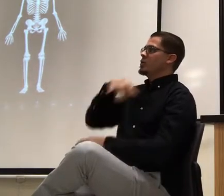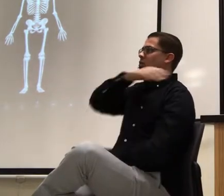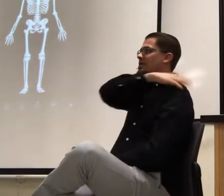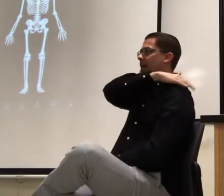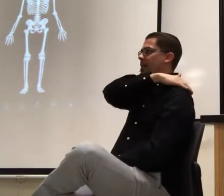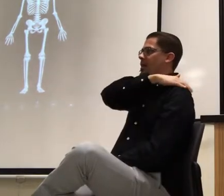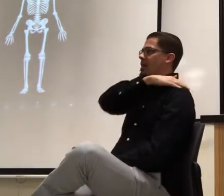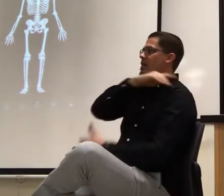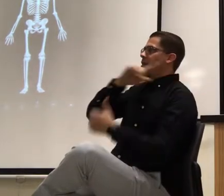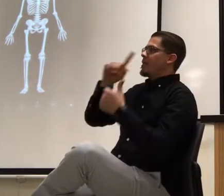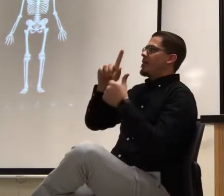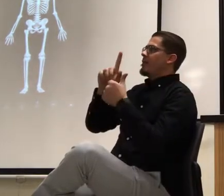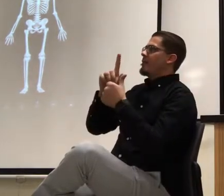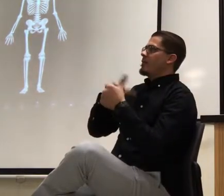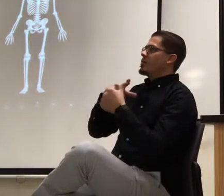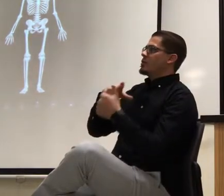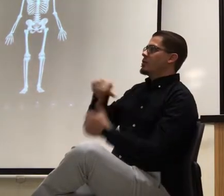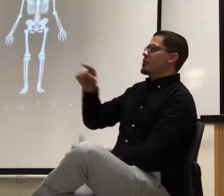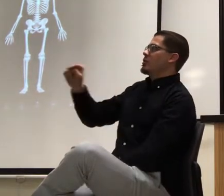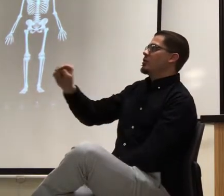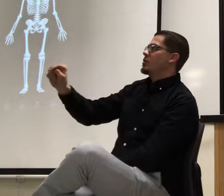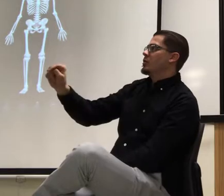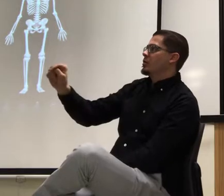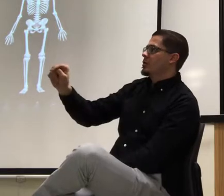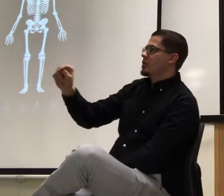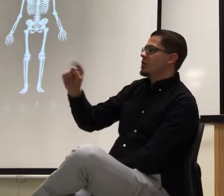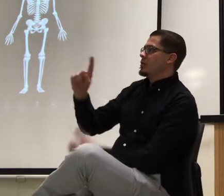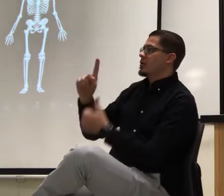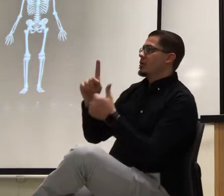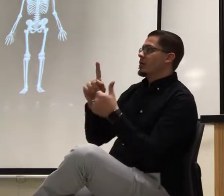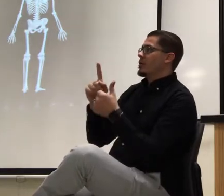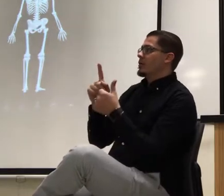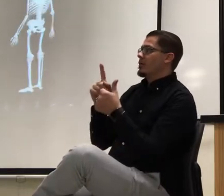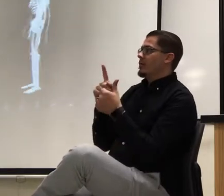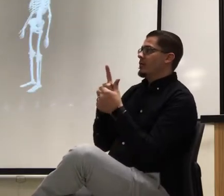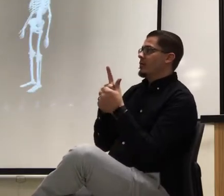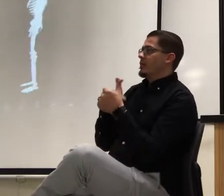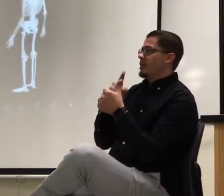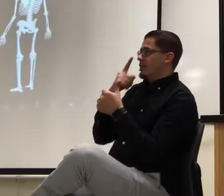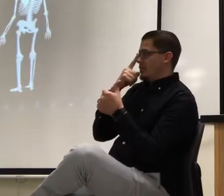first muscle is trapezius. Let's go to the backside.